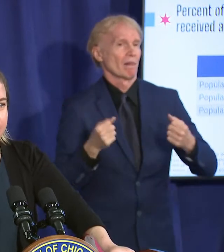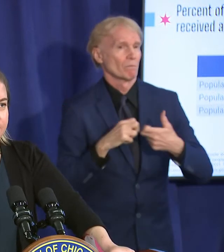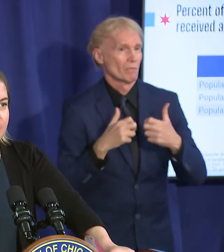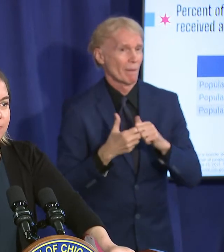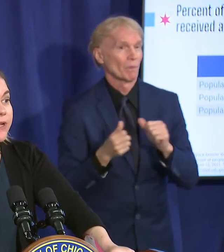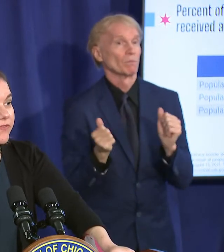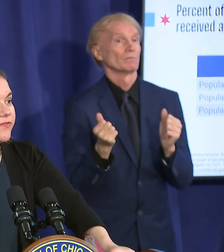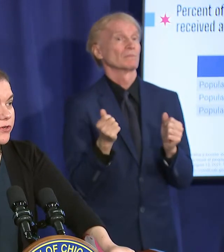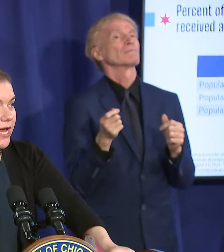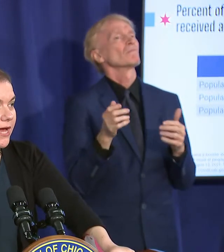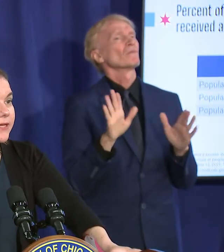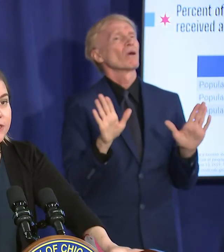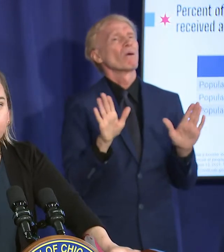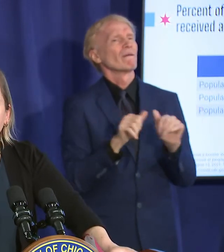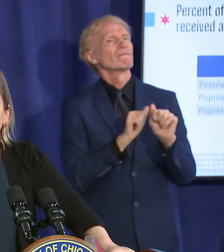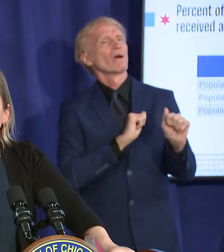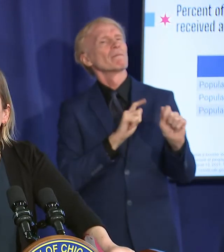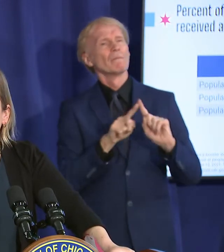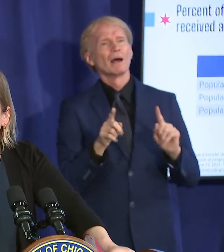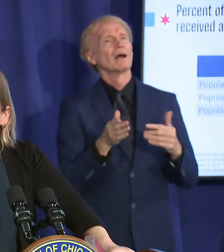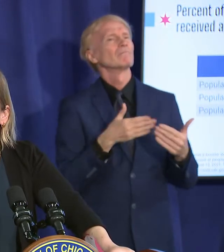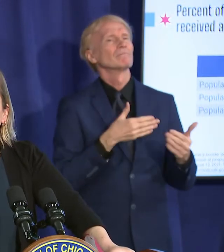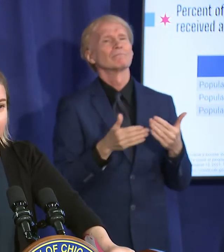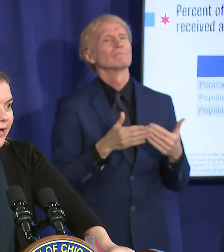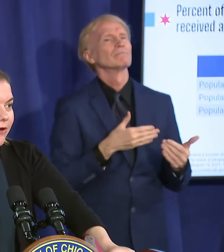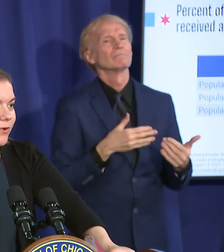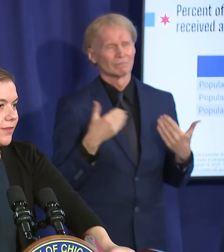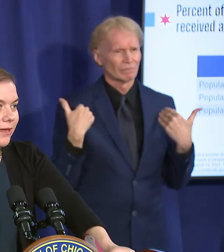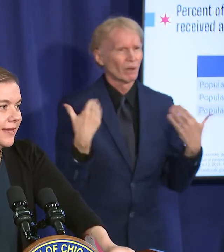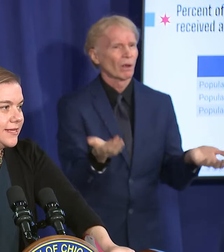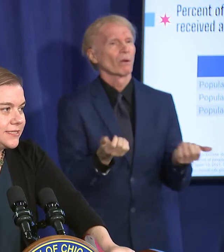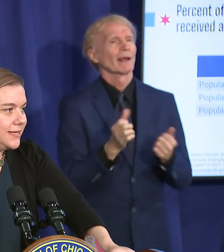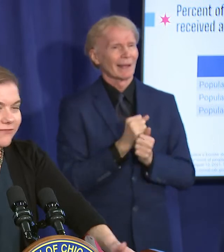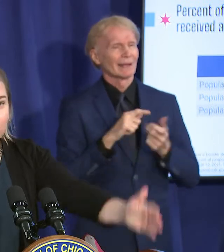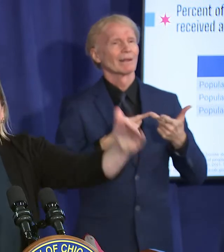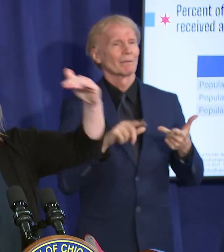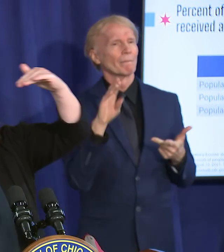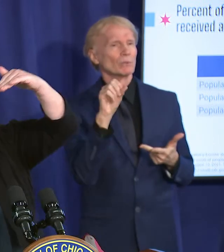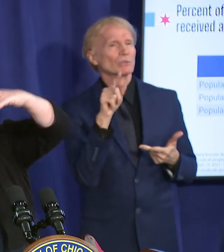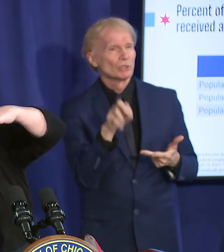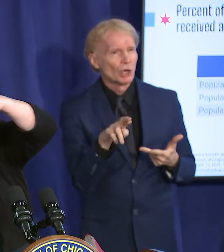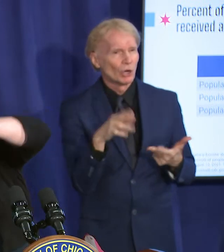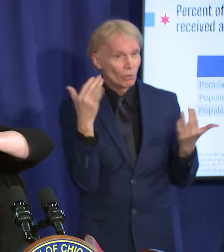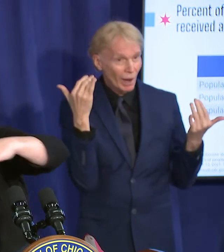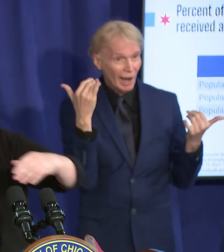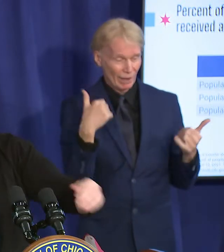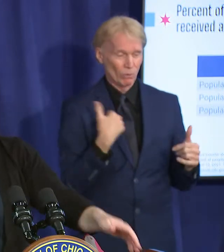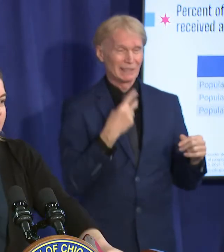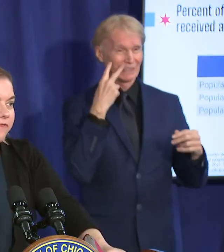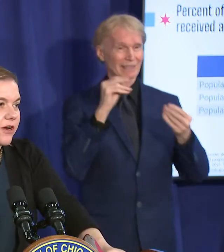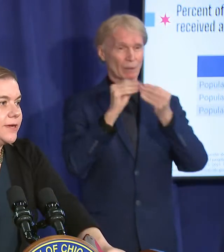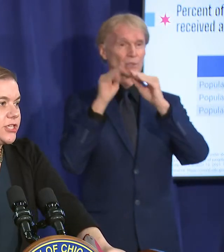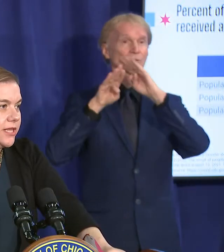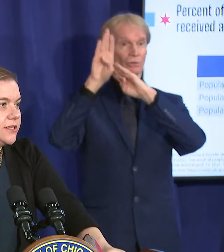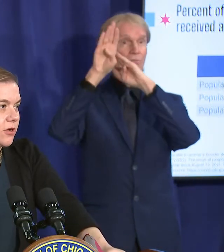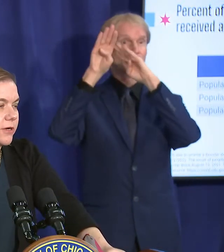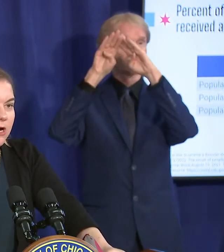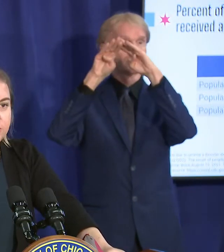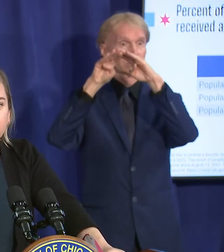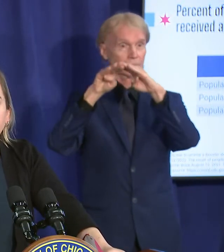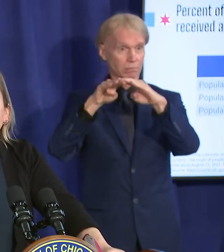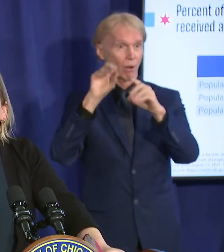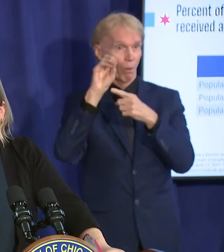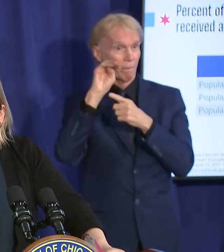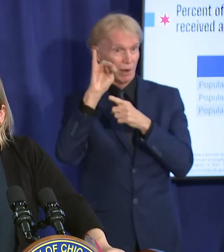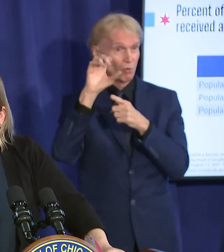please don't hesitate. But even if you're not, get the booster. It helps. Right now, in this, even though we're starting to come down the other side, very much in this